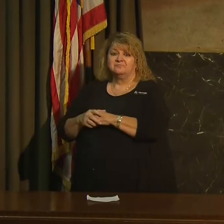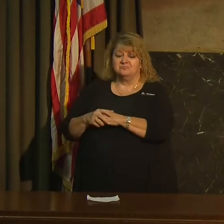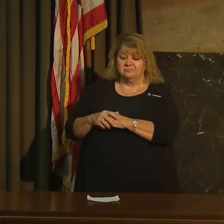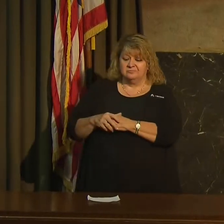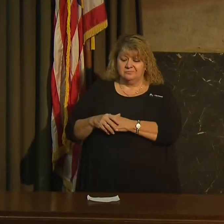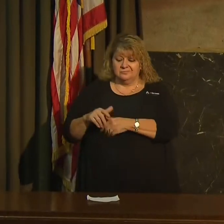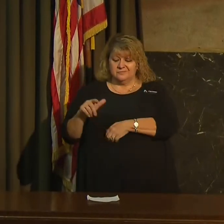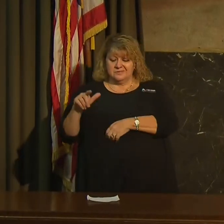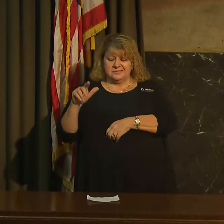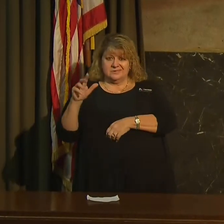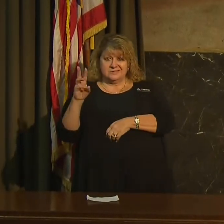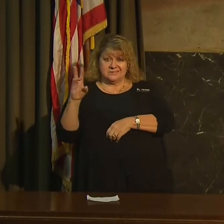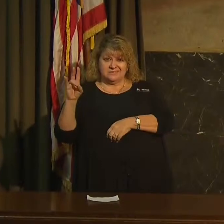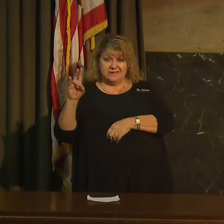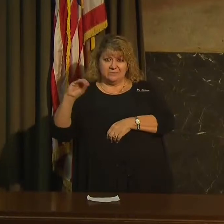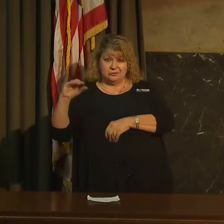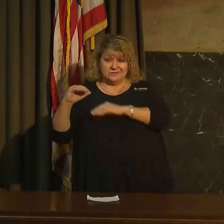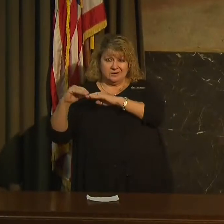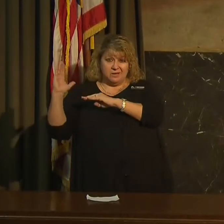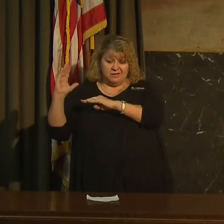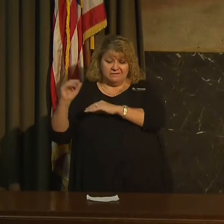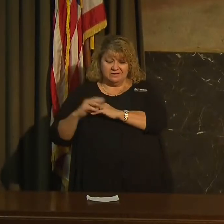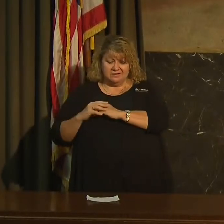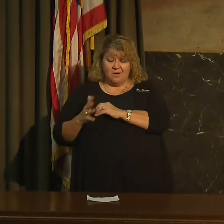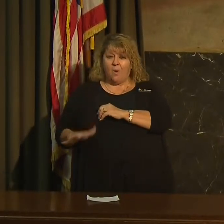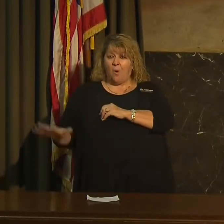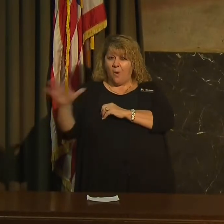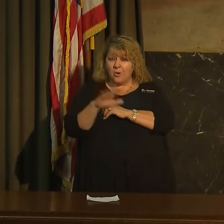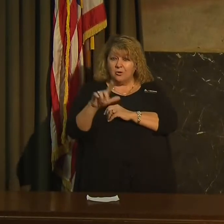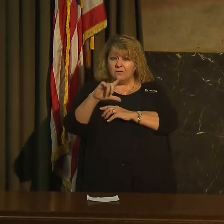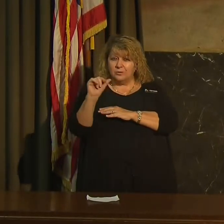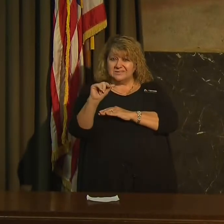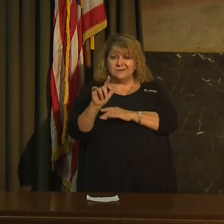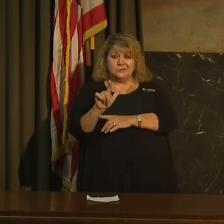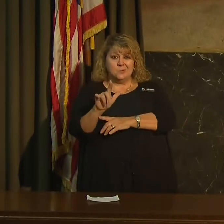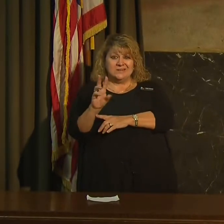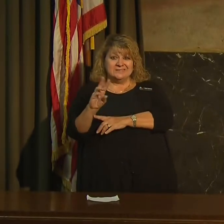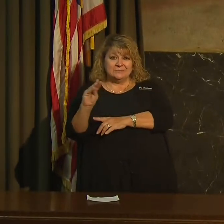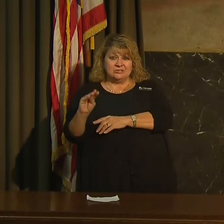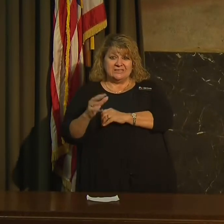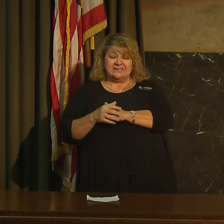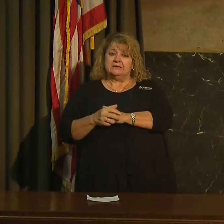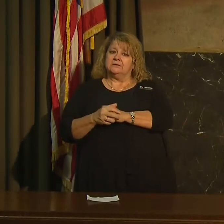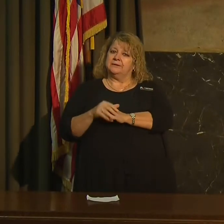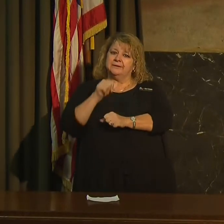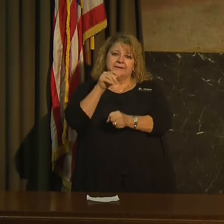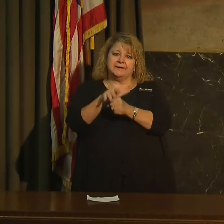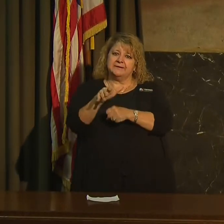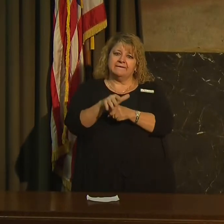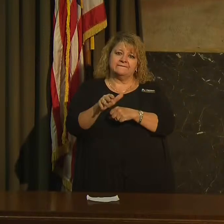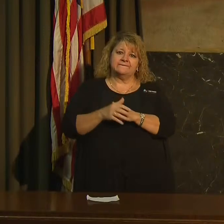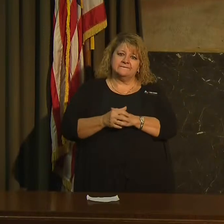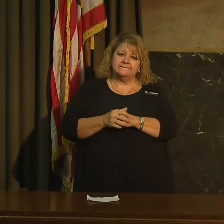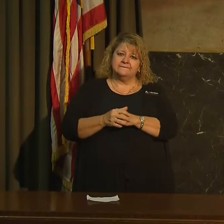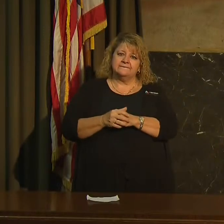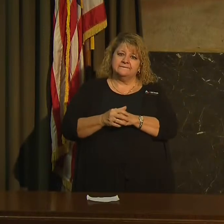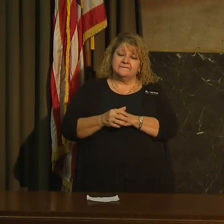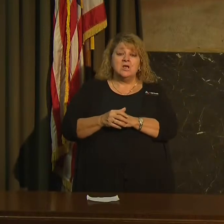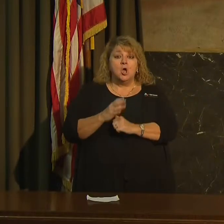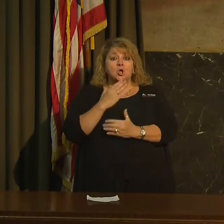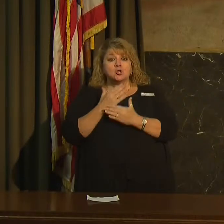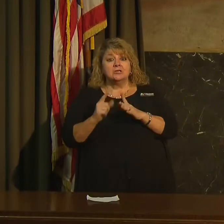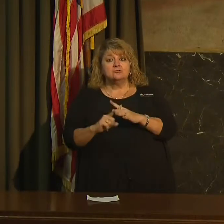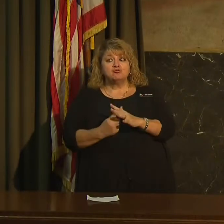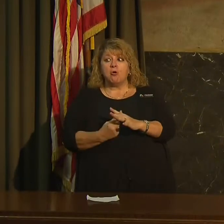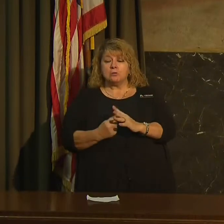we need to be, and we're going to have to continue to work hard to increase those numbers. But it is a good